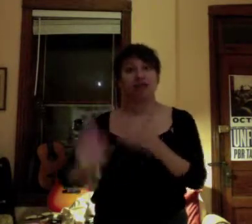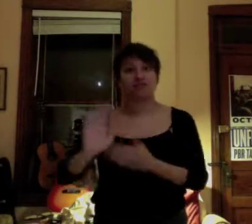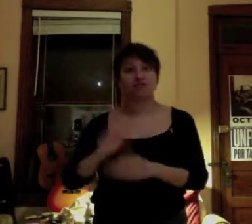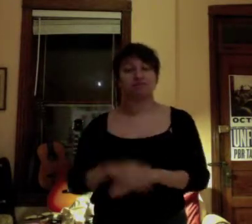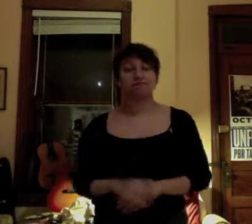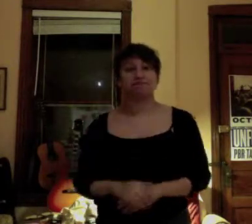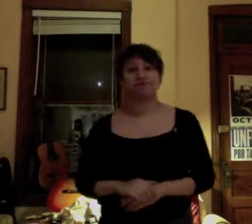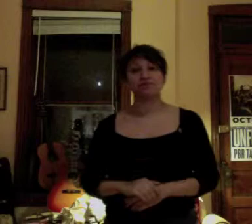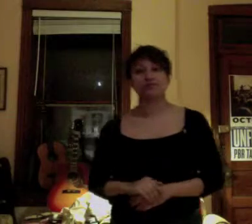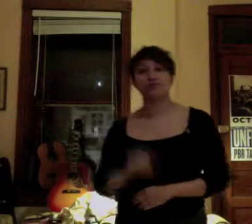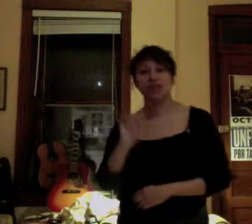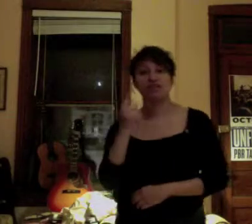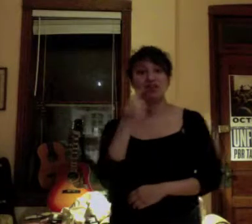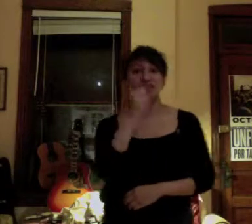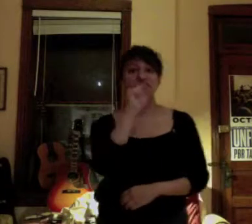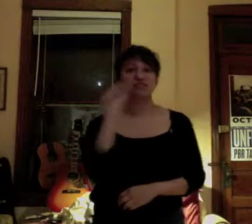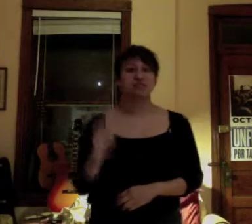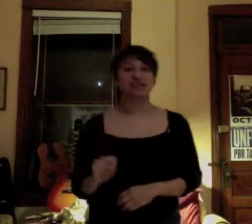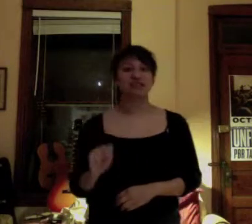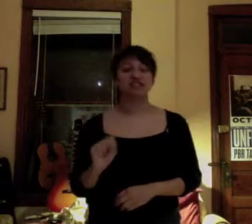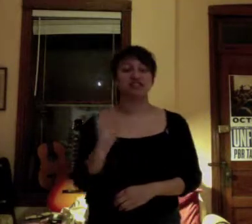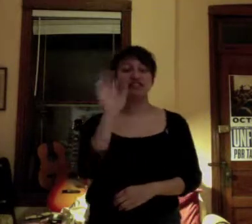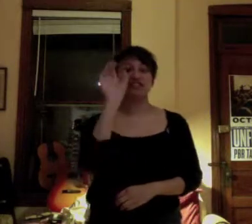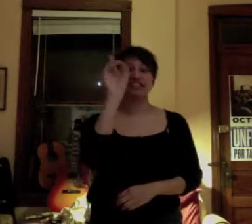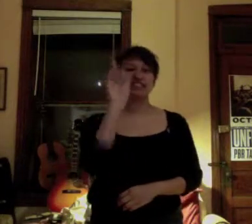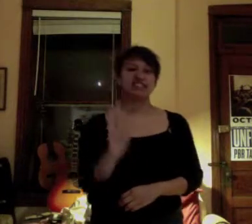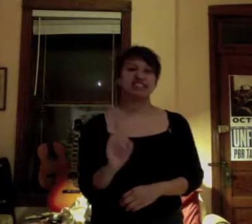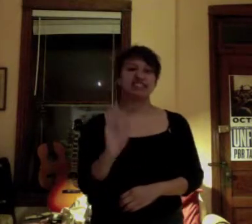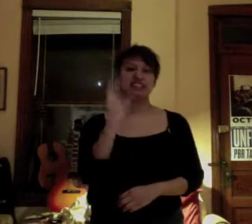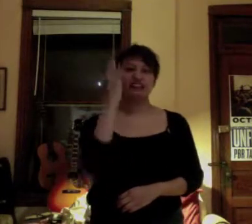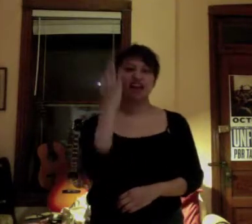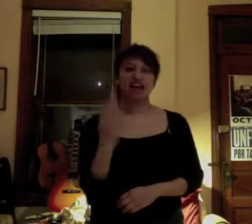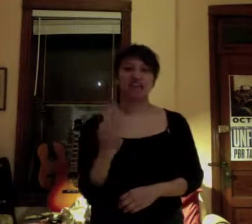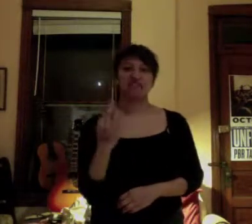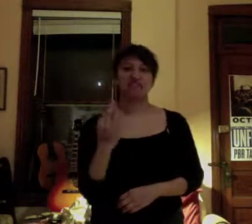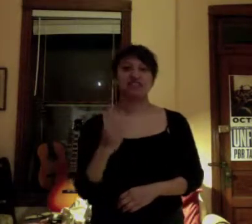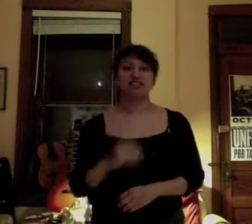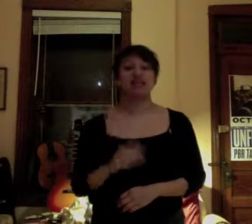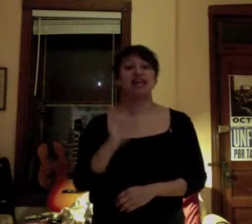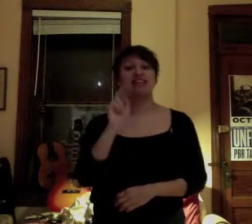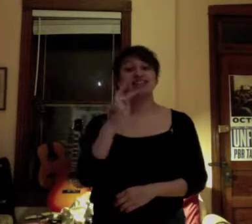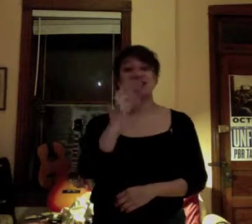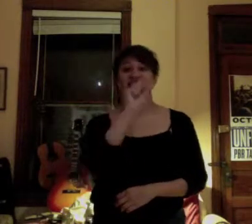first term, he received D's and F's. His second term was no better, and the dean called